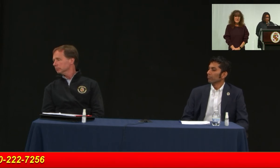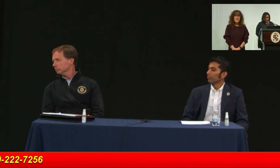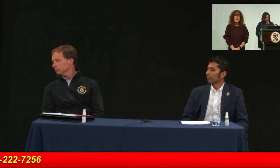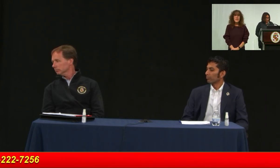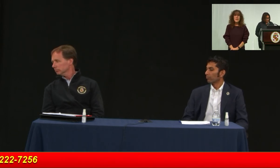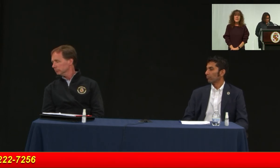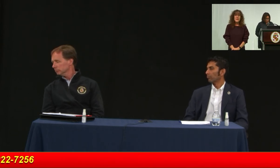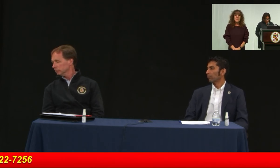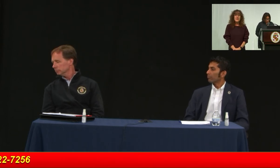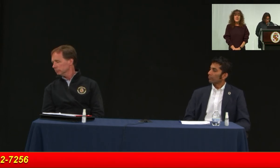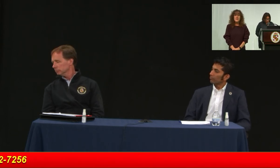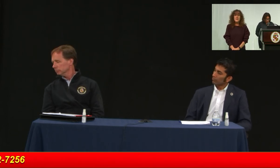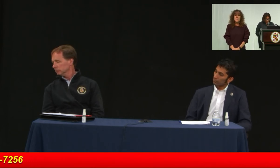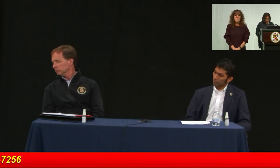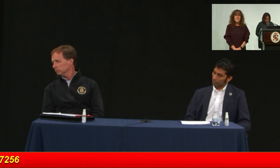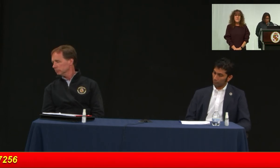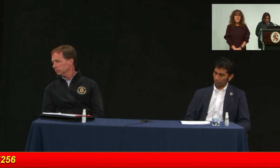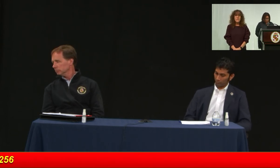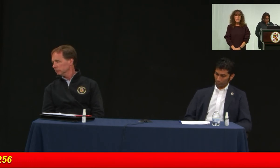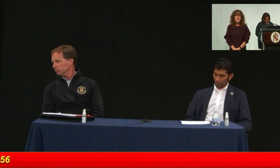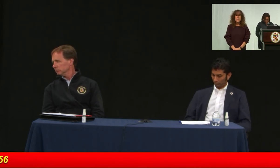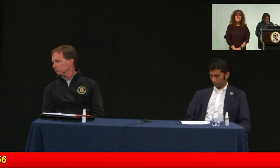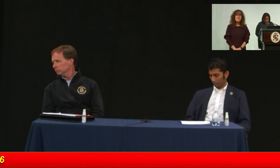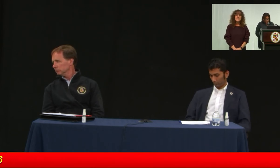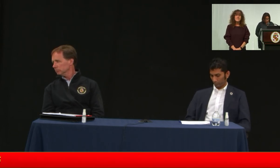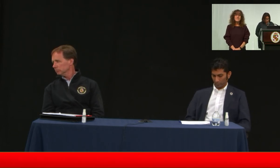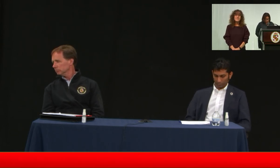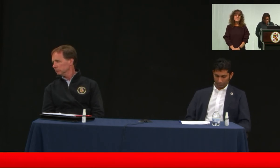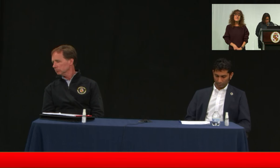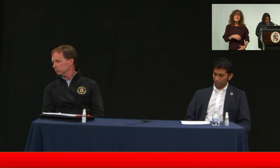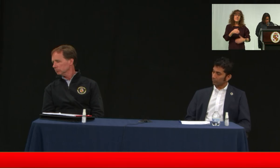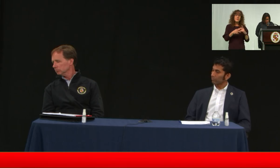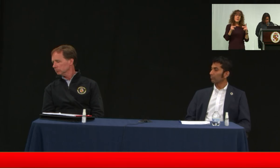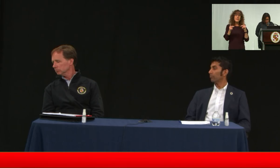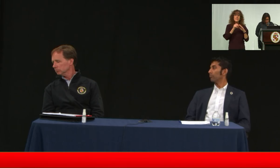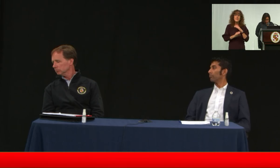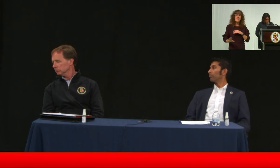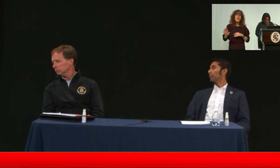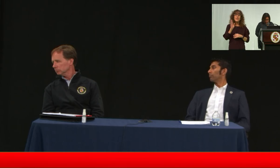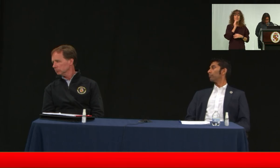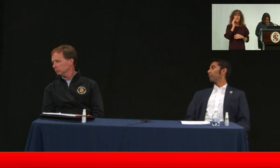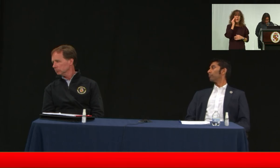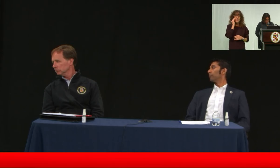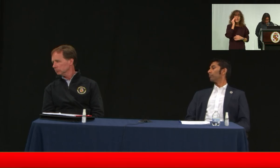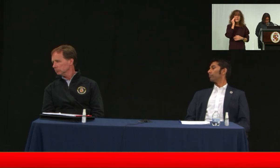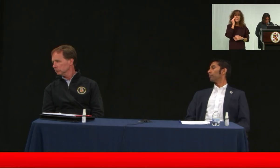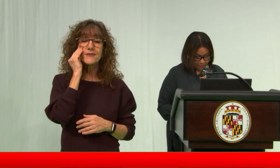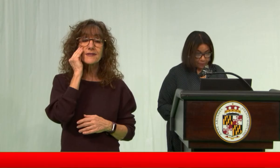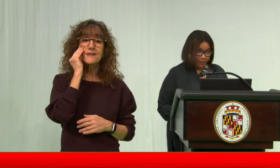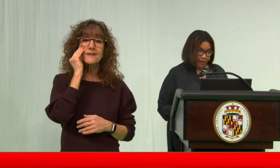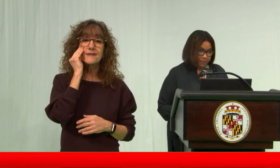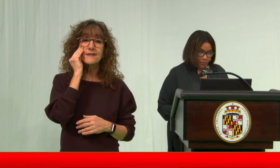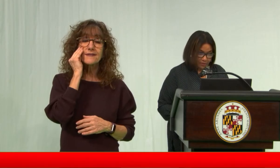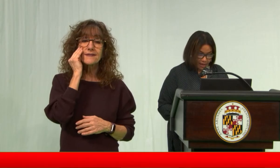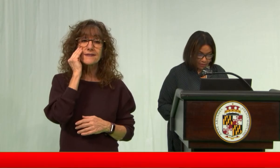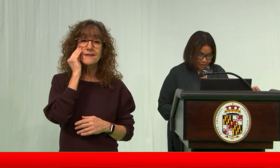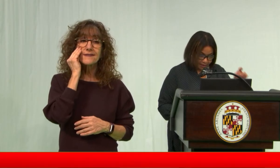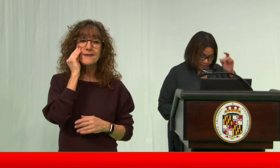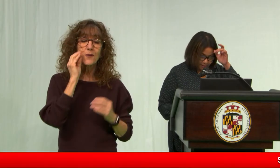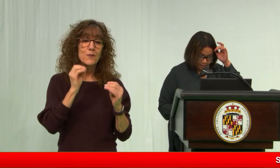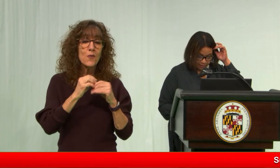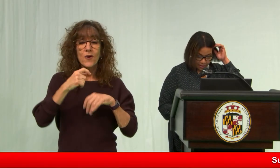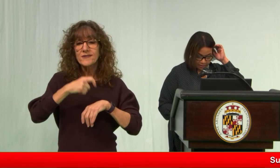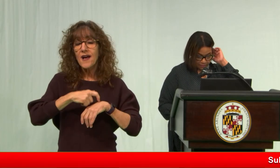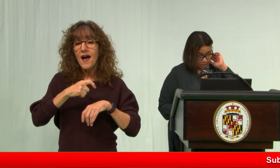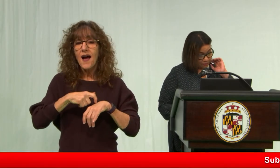So of all the folks that are in their homes with maybe perhaps more time on